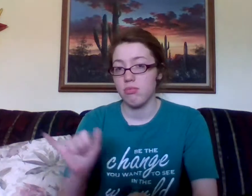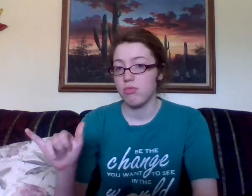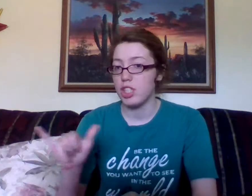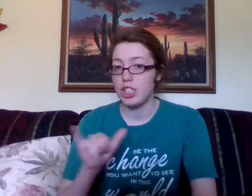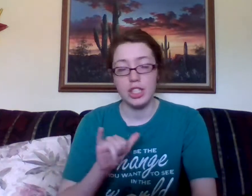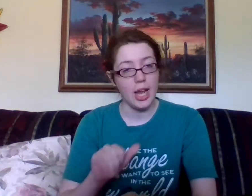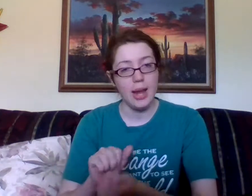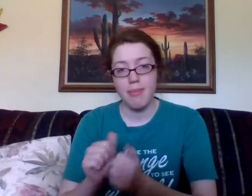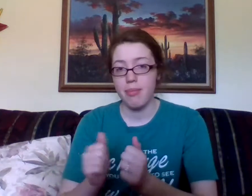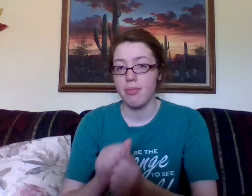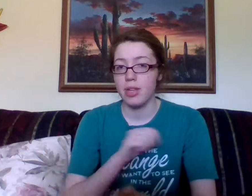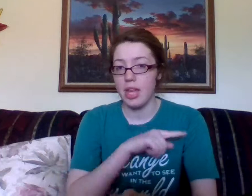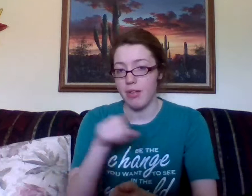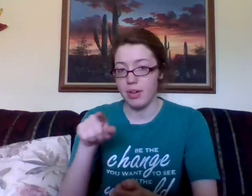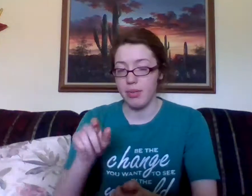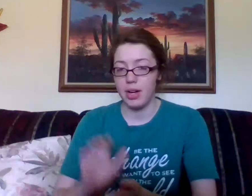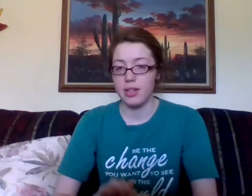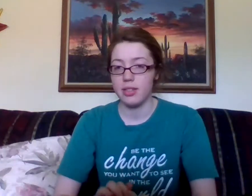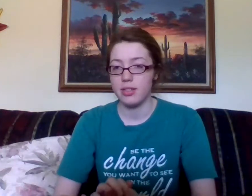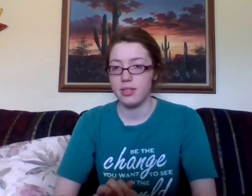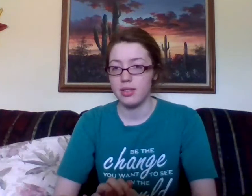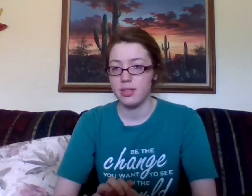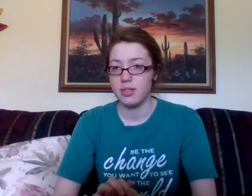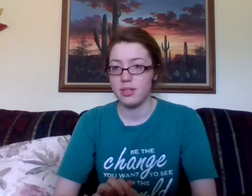It's the same with everyone.